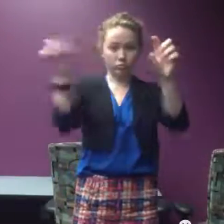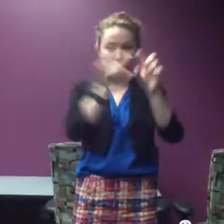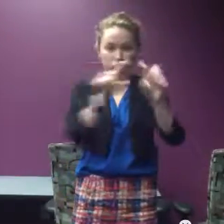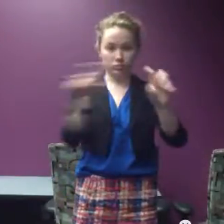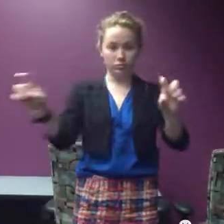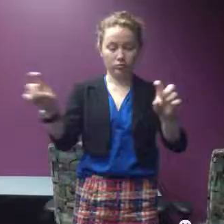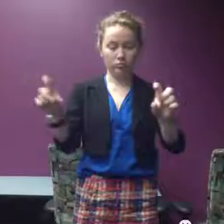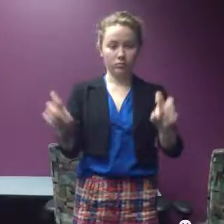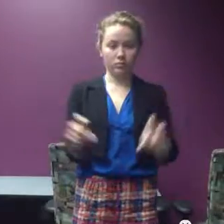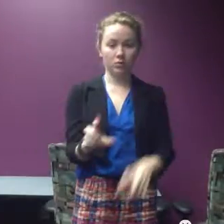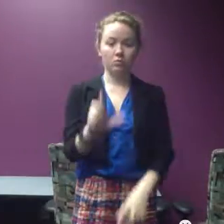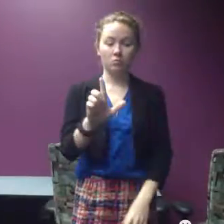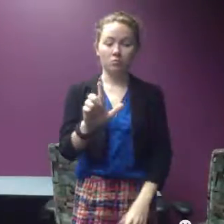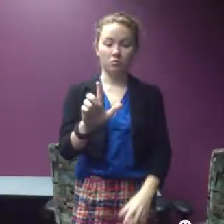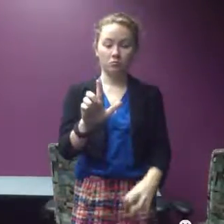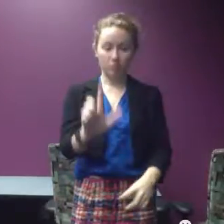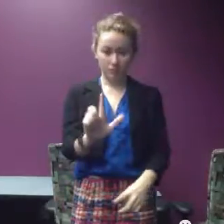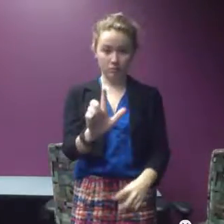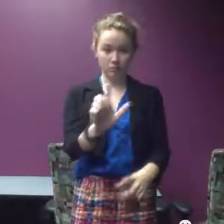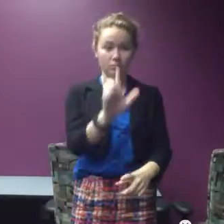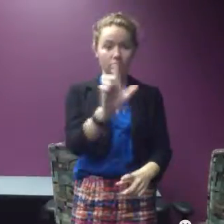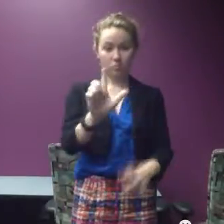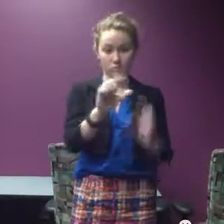And there are columns.